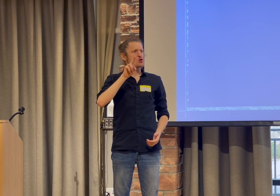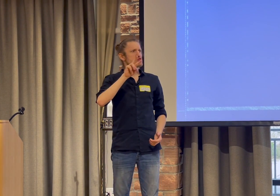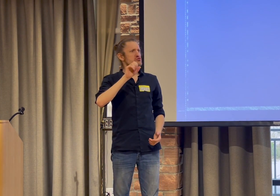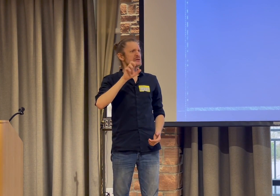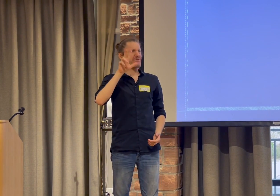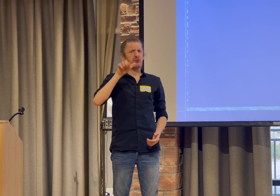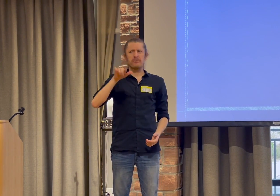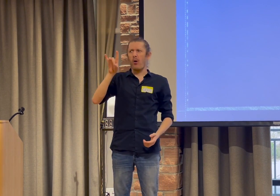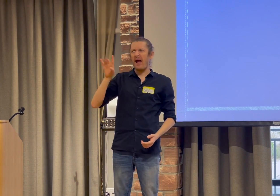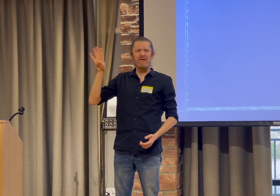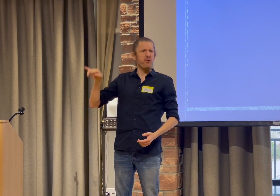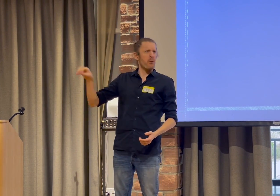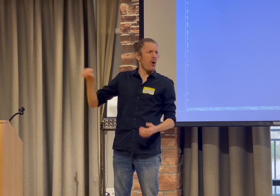Now, how did I get good grades?